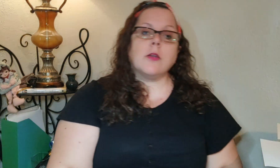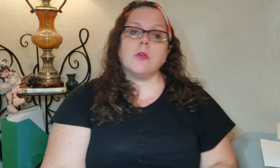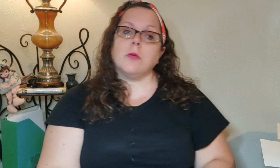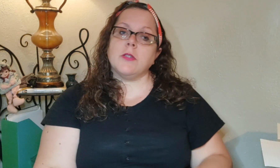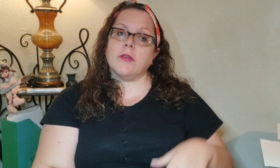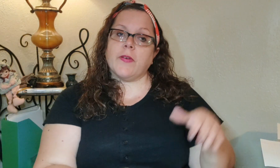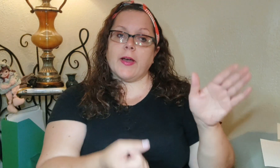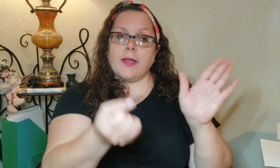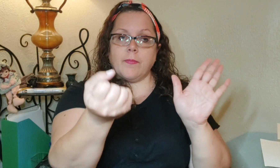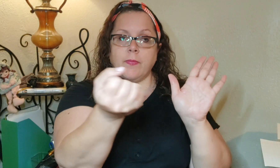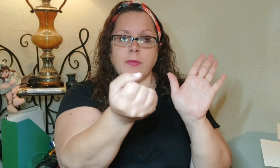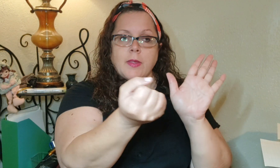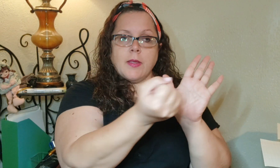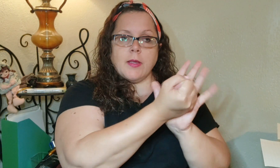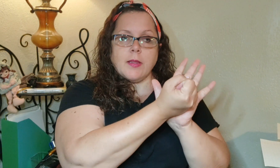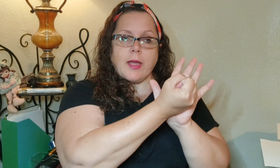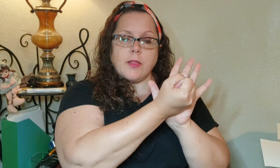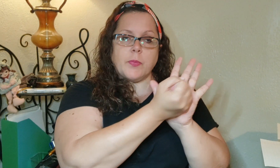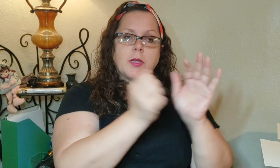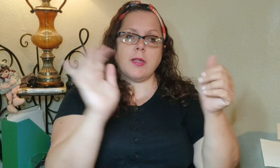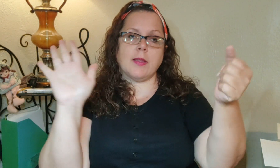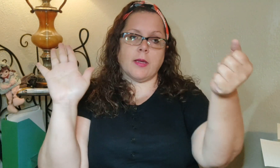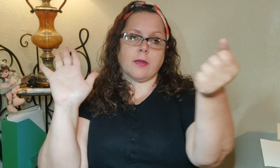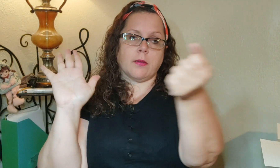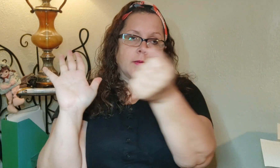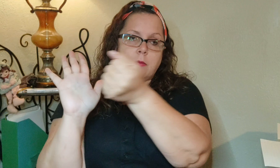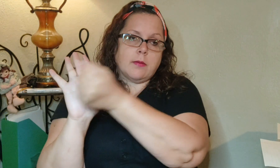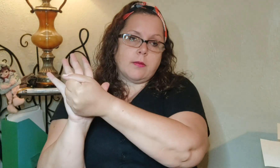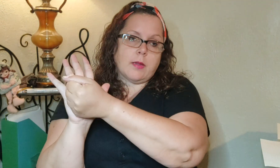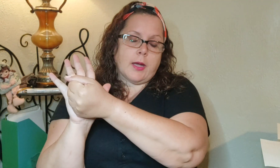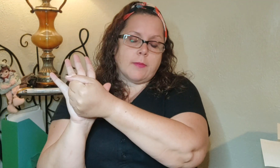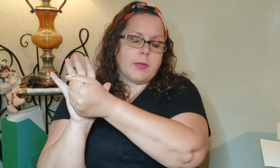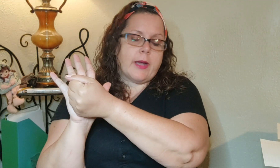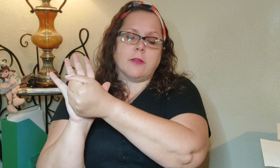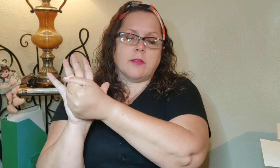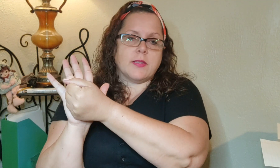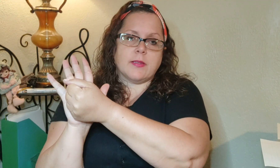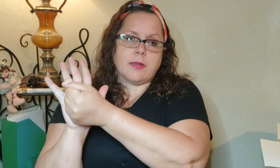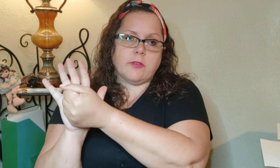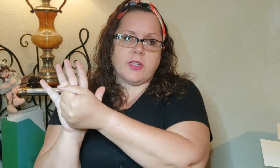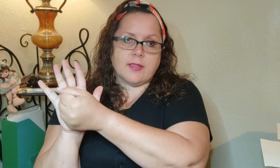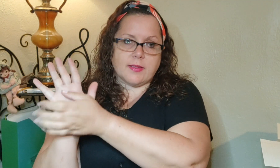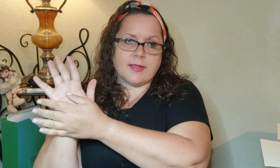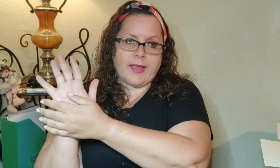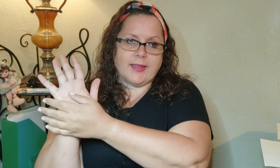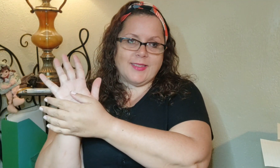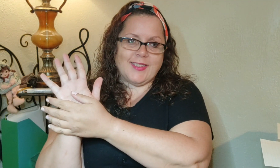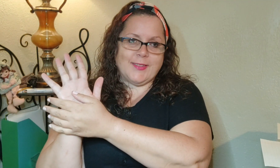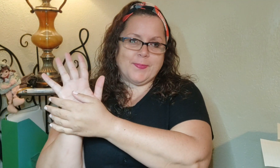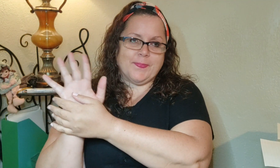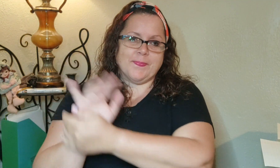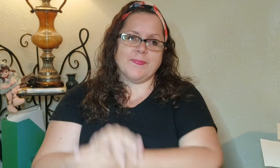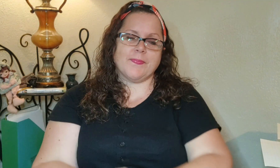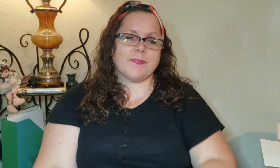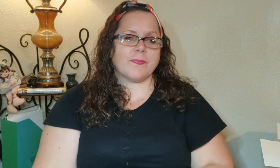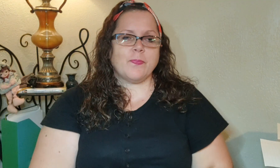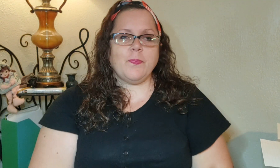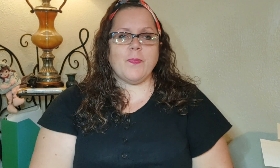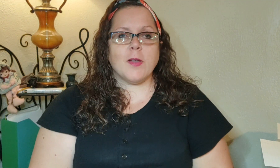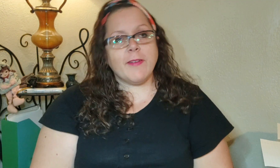And crucify, like they're putting the nails in Jesus' hands. All